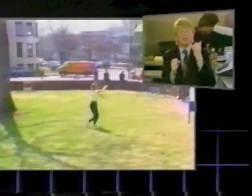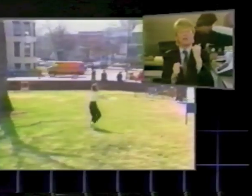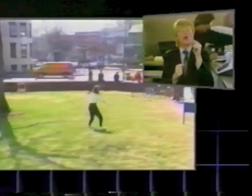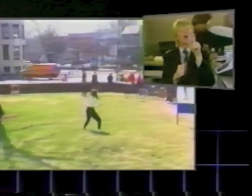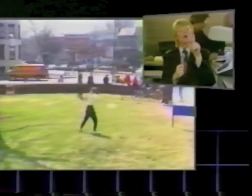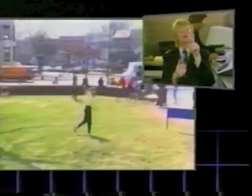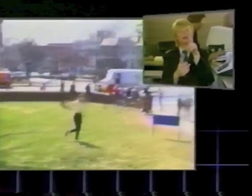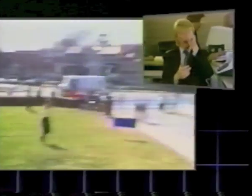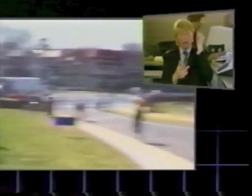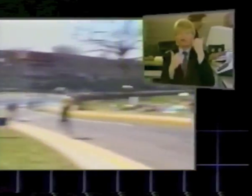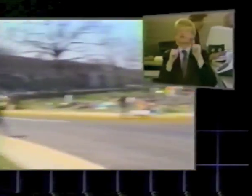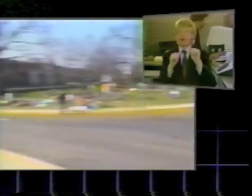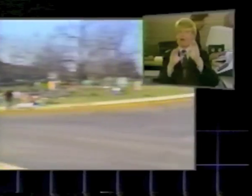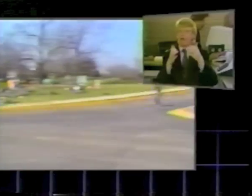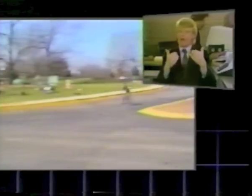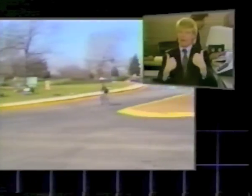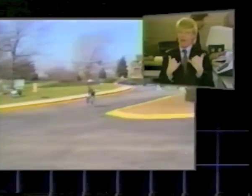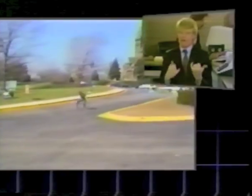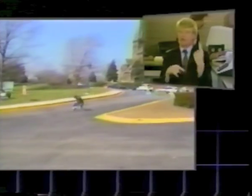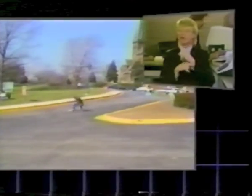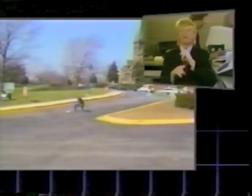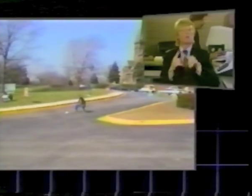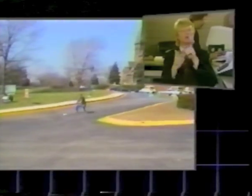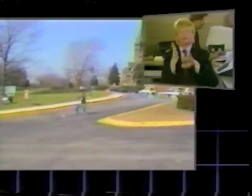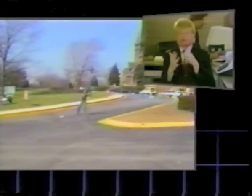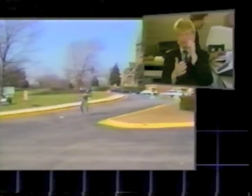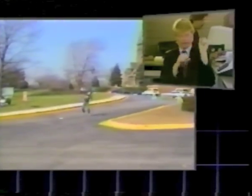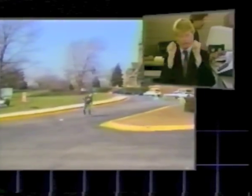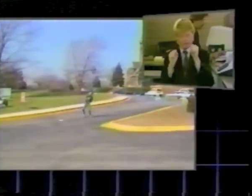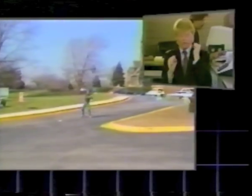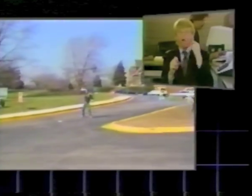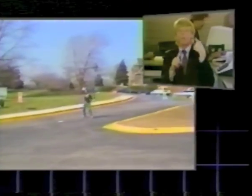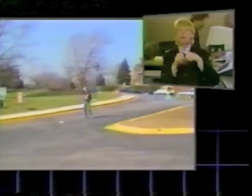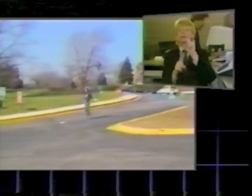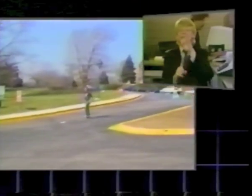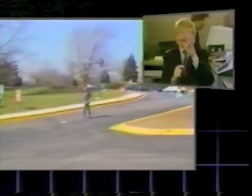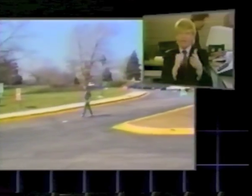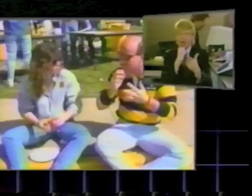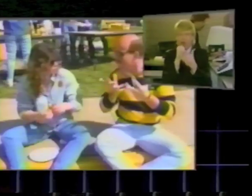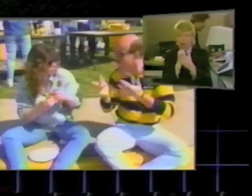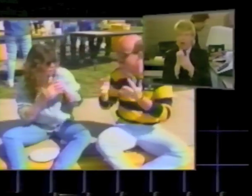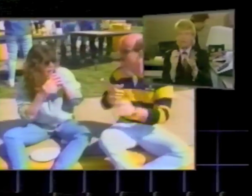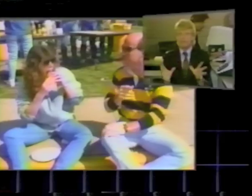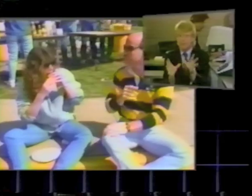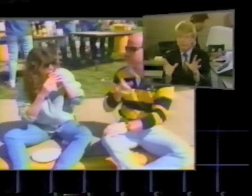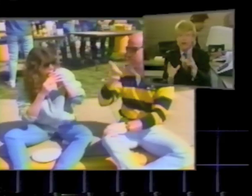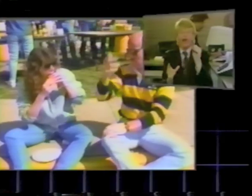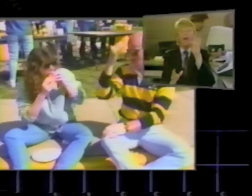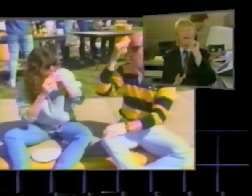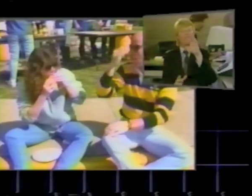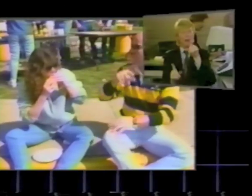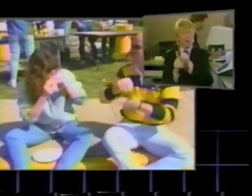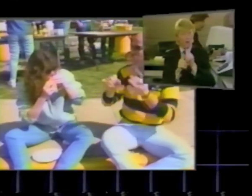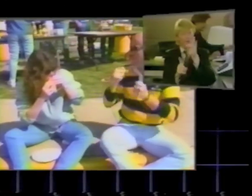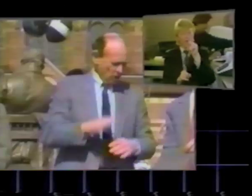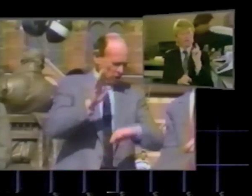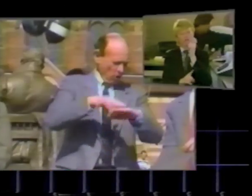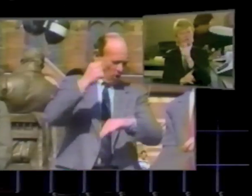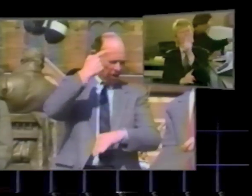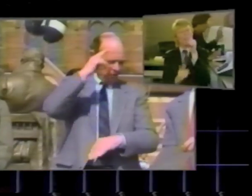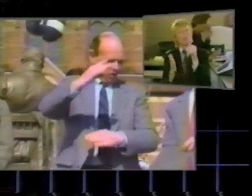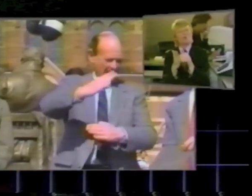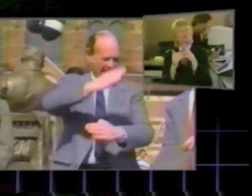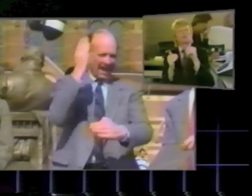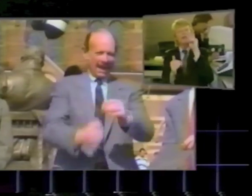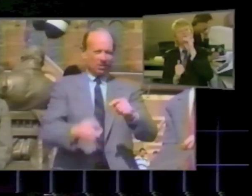today, students boycotted with the support of staff and faculty who donated $1,000 to the cause.